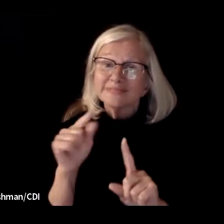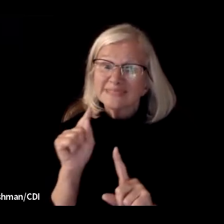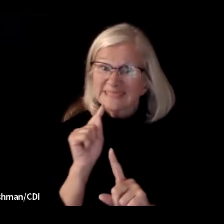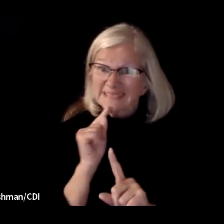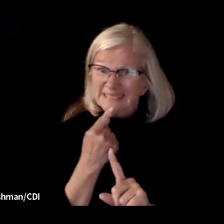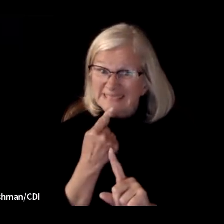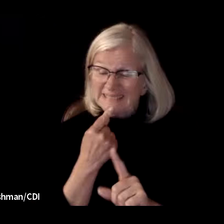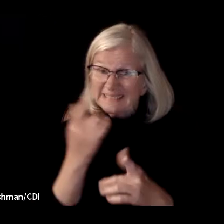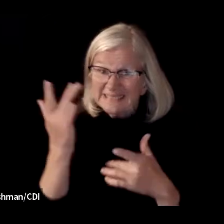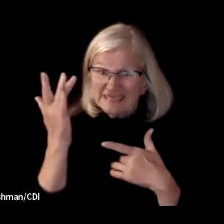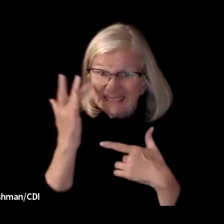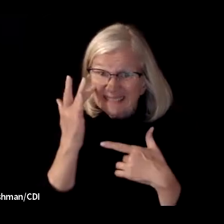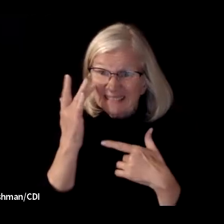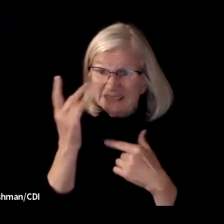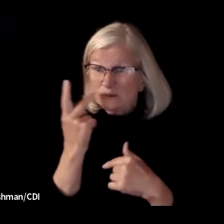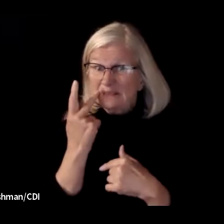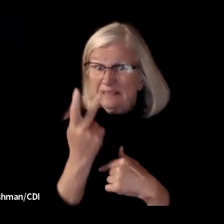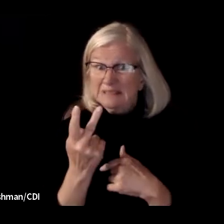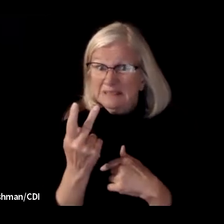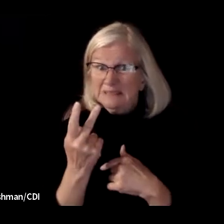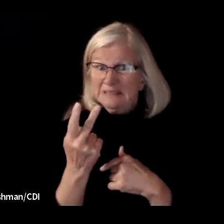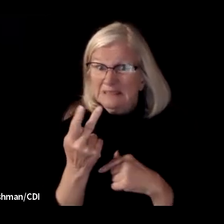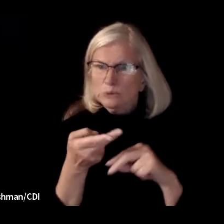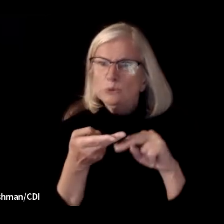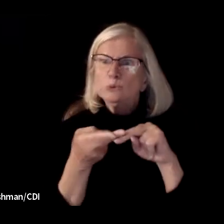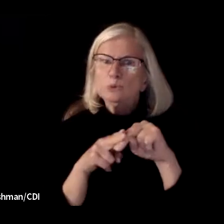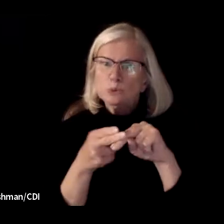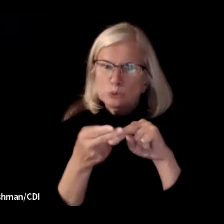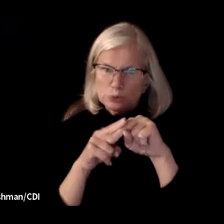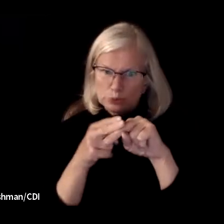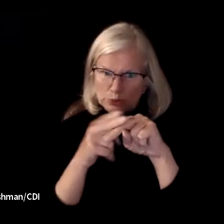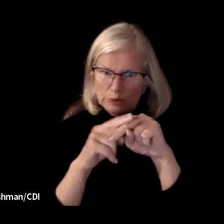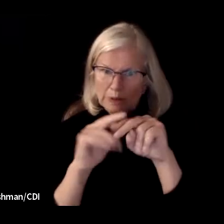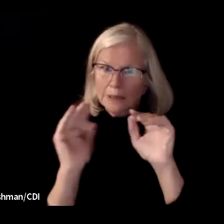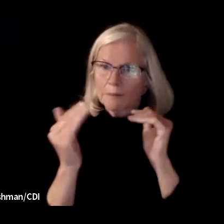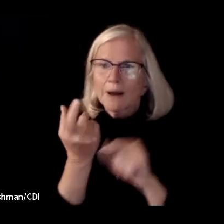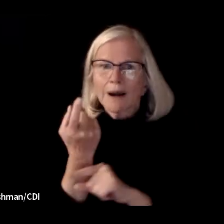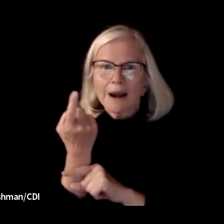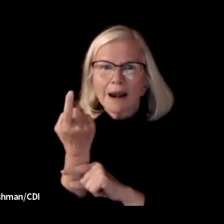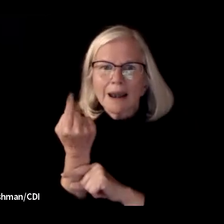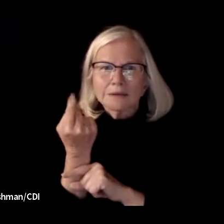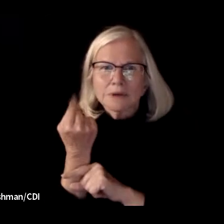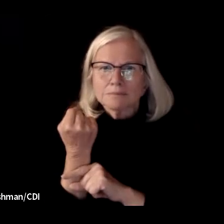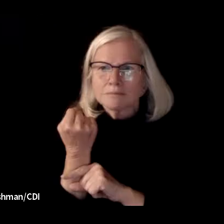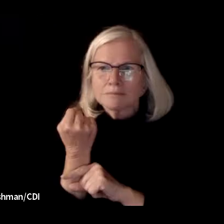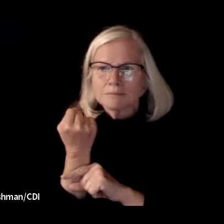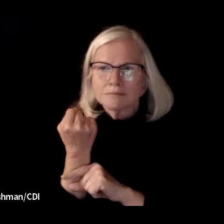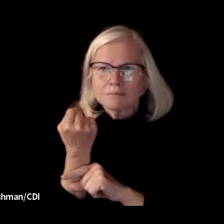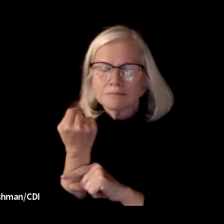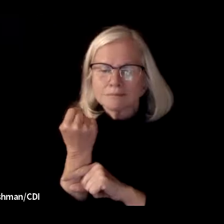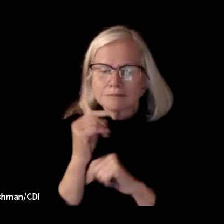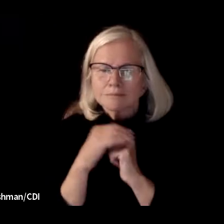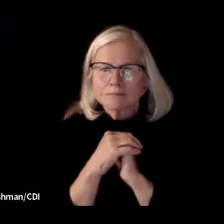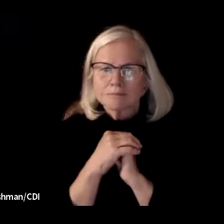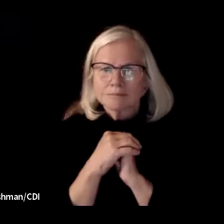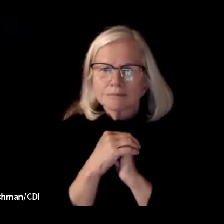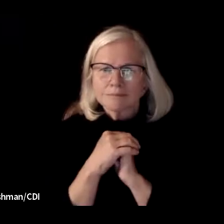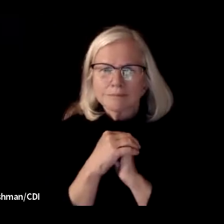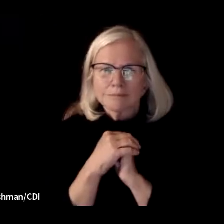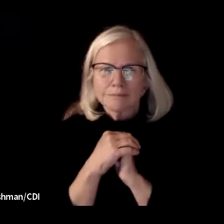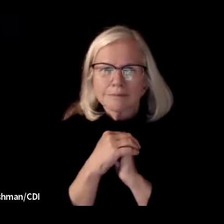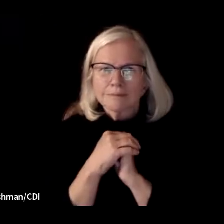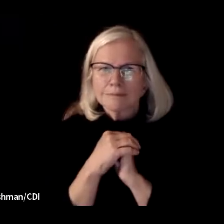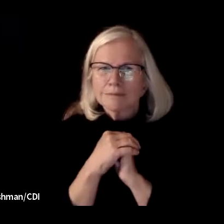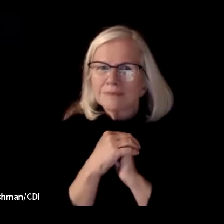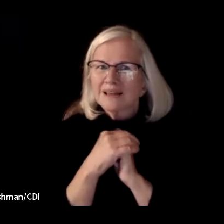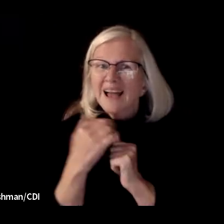seeing has amped up significantly from the same time last year. Has to be, I can't tell you exactly why that is. I think the commissioner's